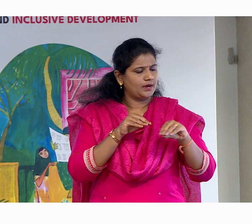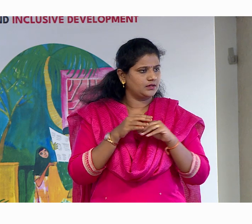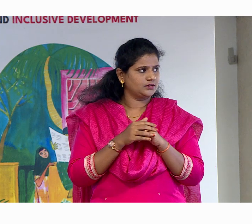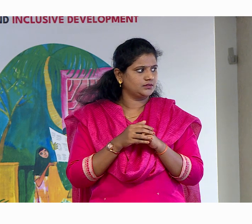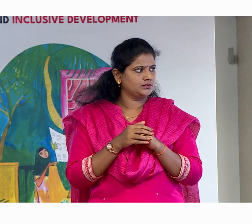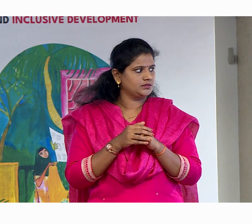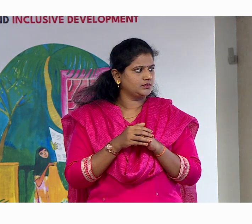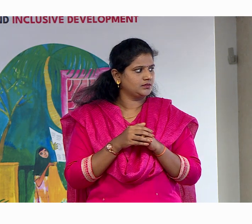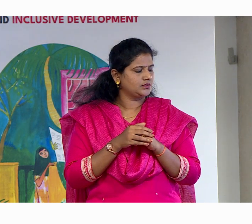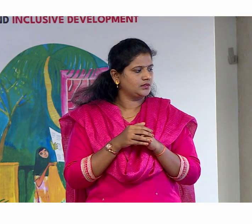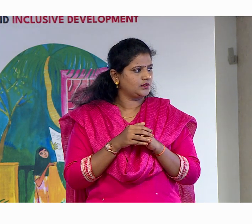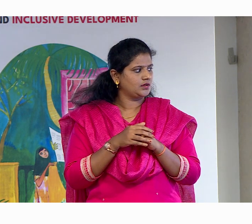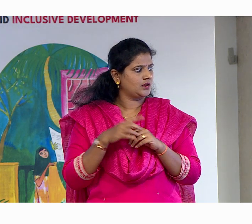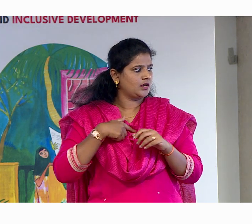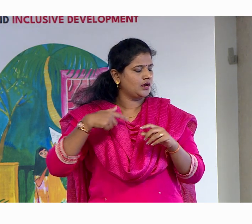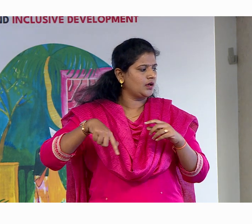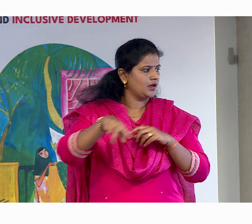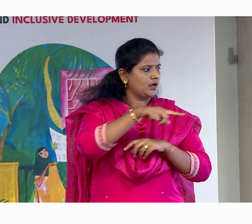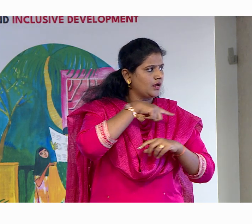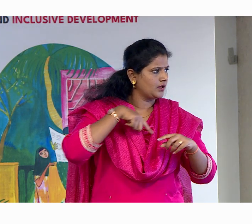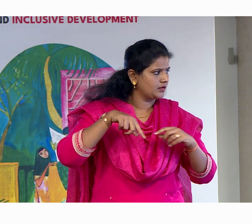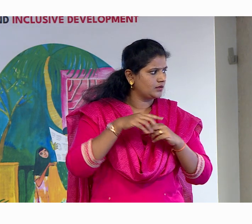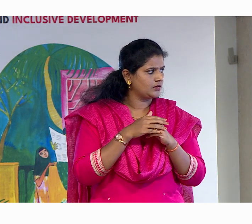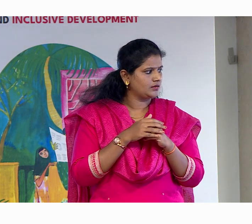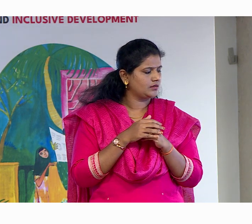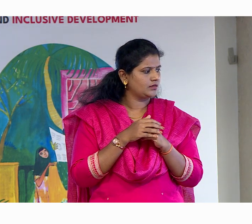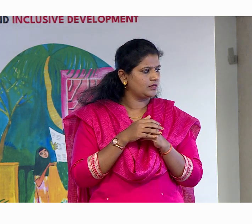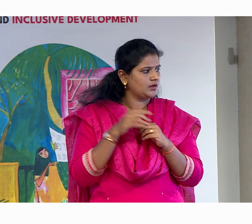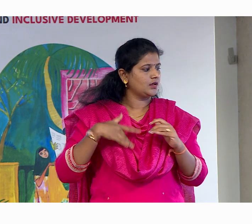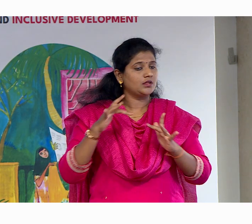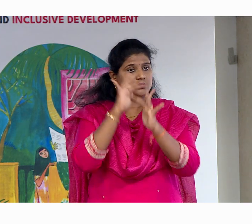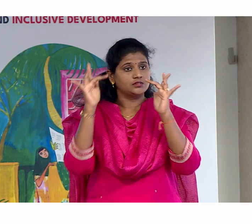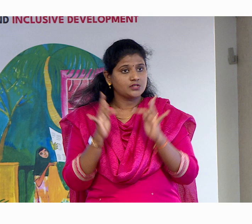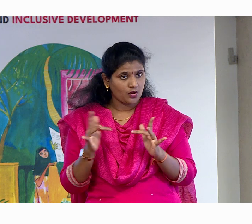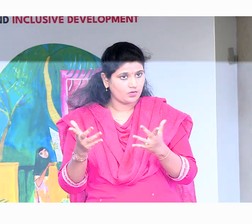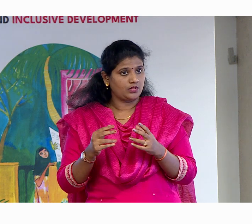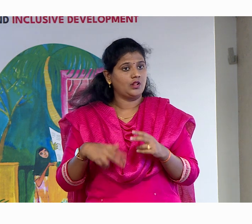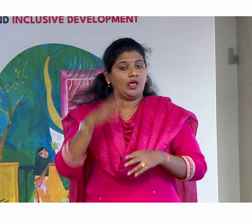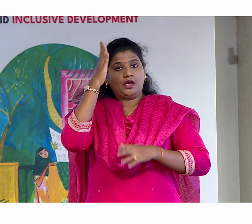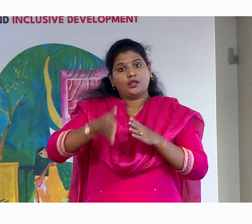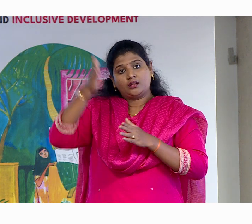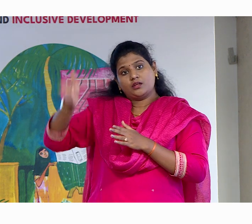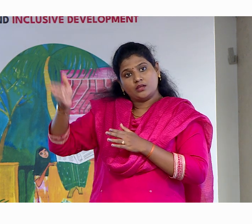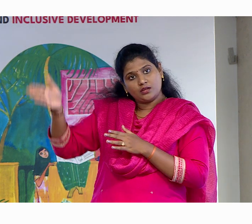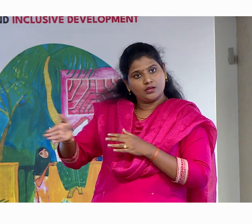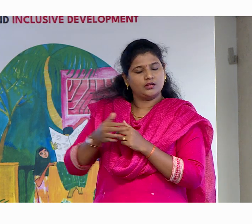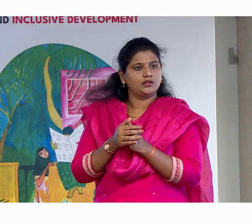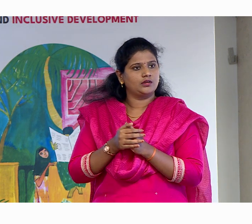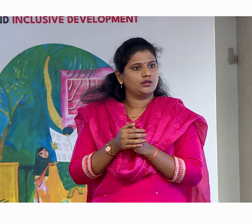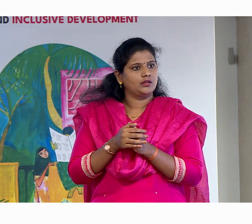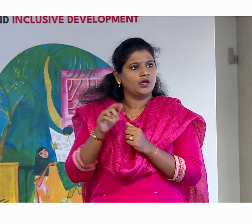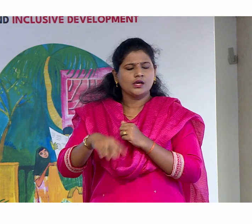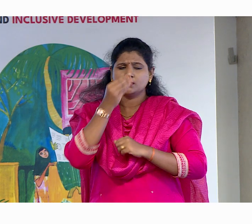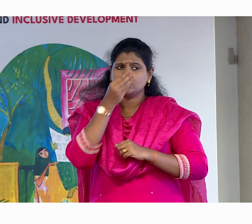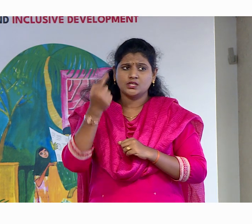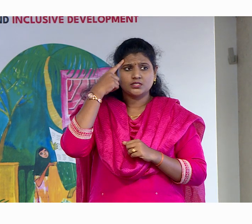useful. To make that a bit more fun, Andree suggested we put it all into this online gallery. Although you can, if it's easier